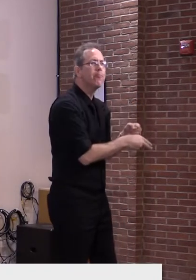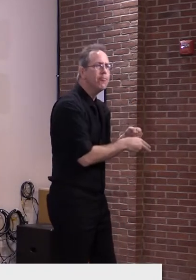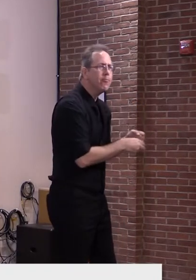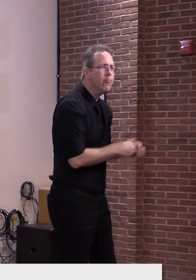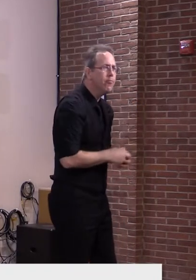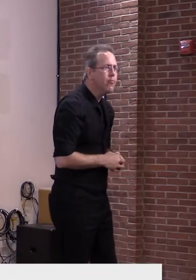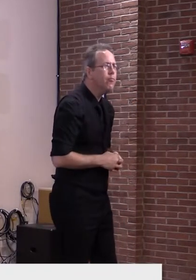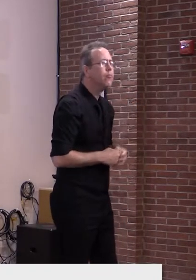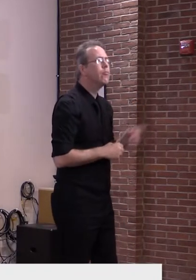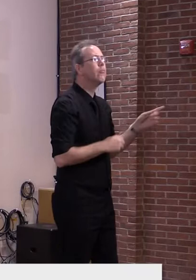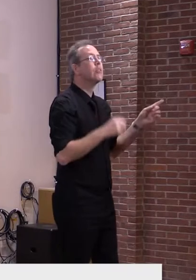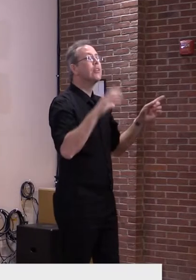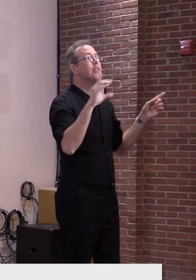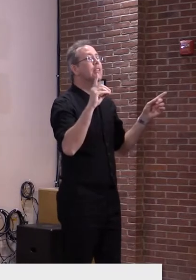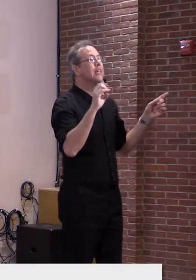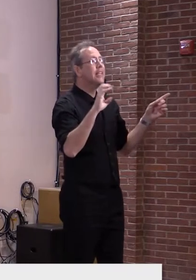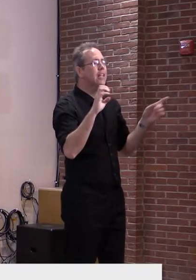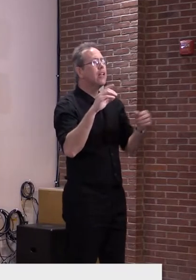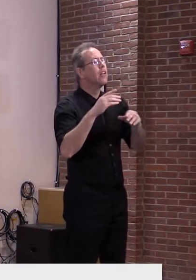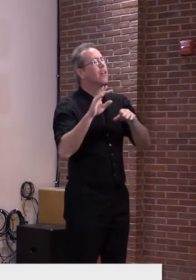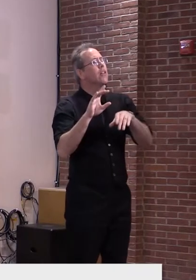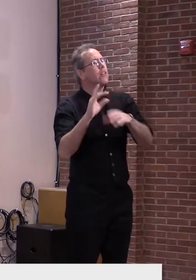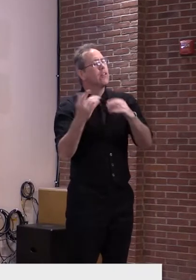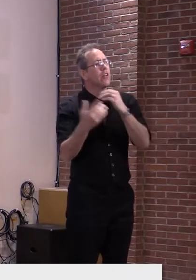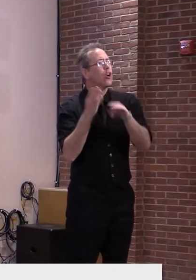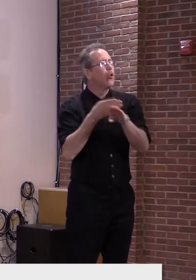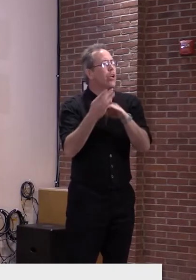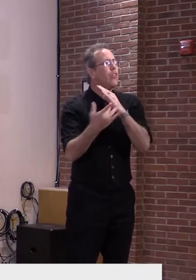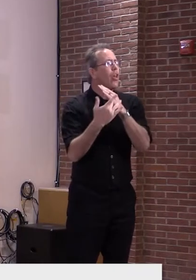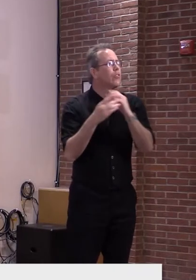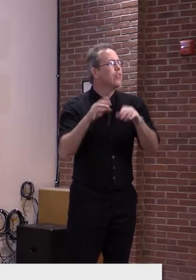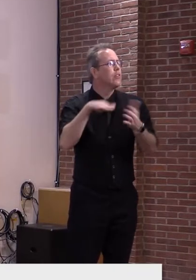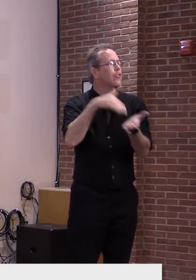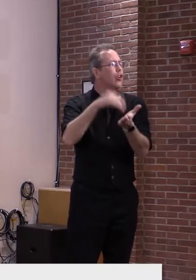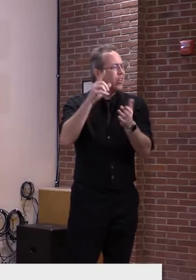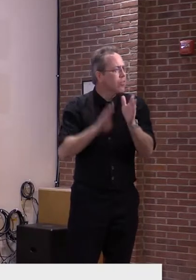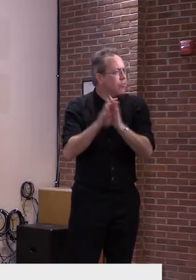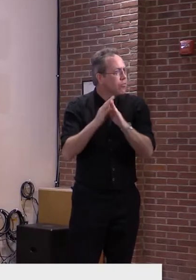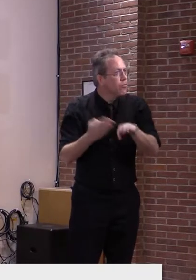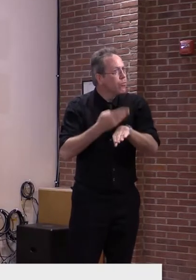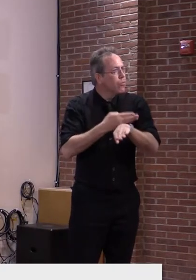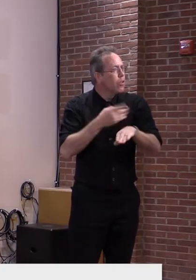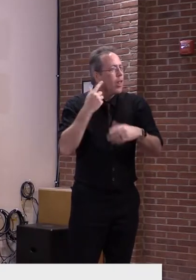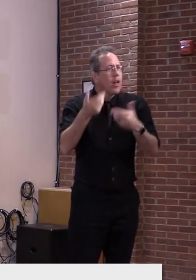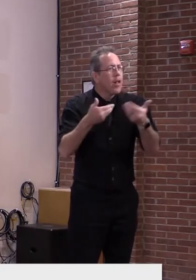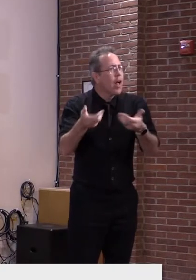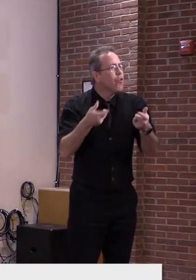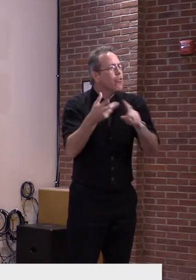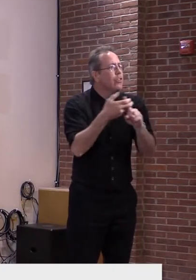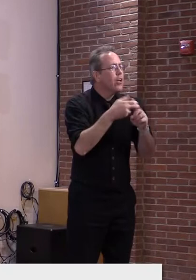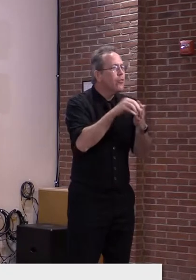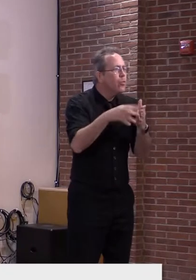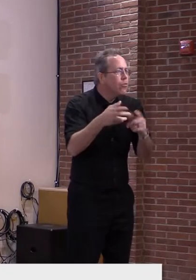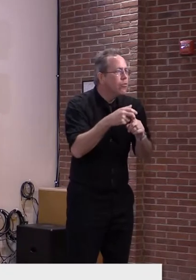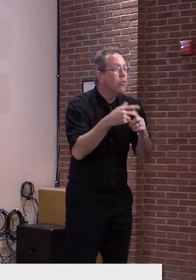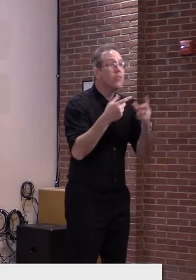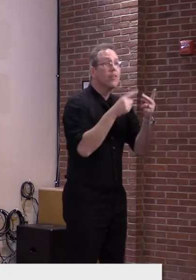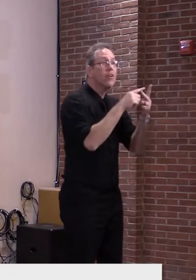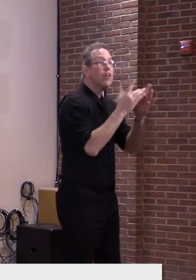education, workforce retention and recruitment initiatives, and cell phone tower expansion, and much, much